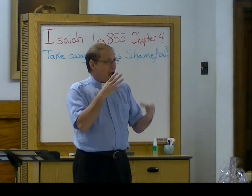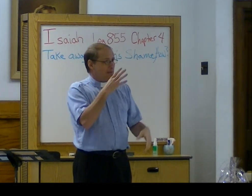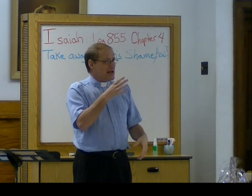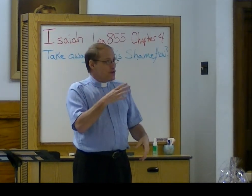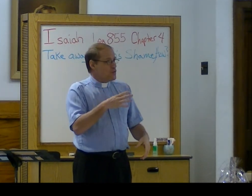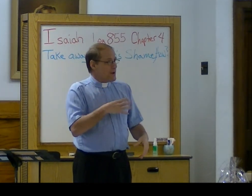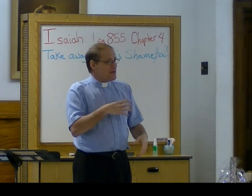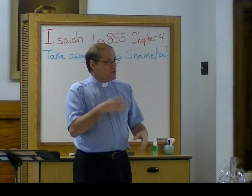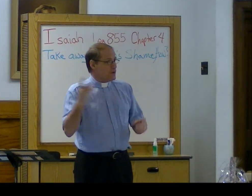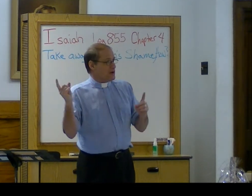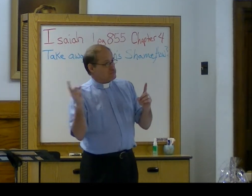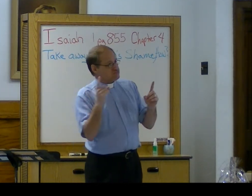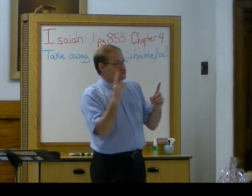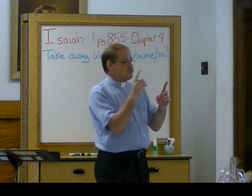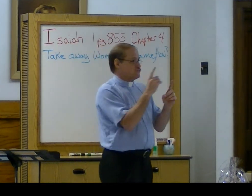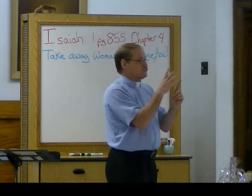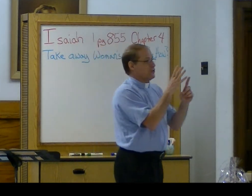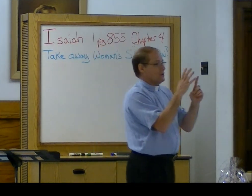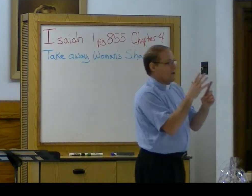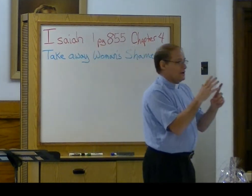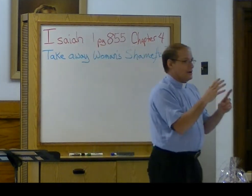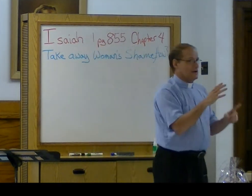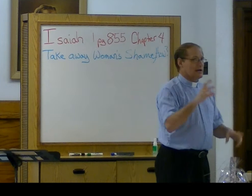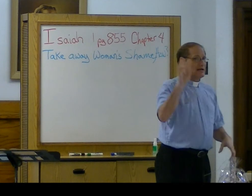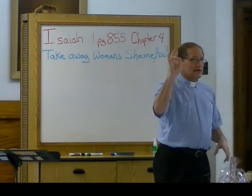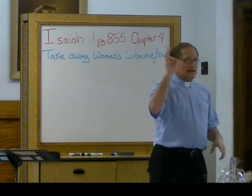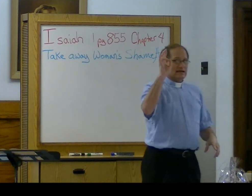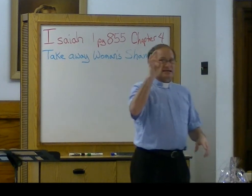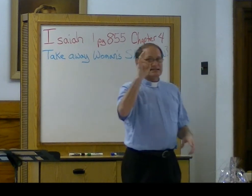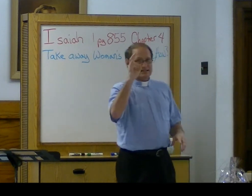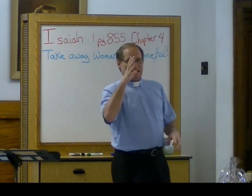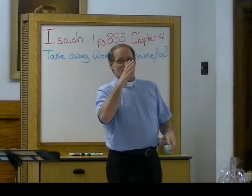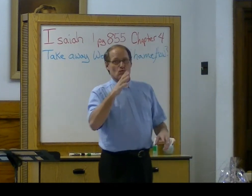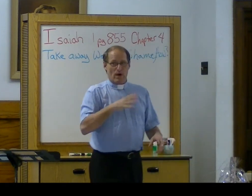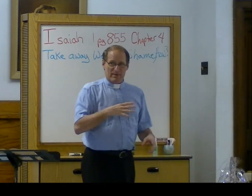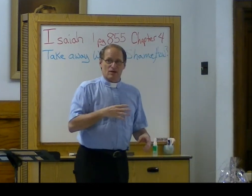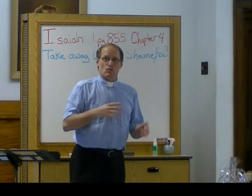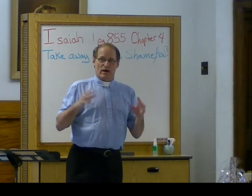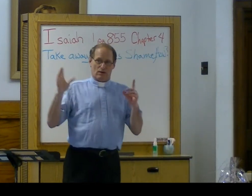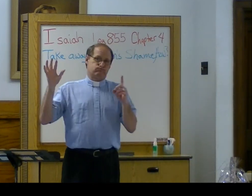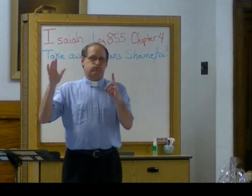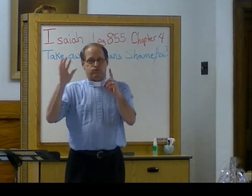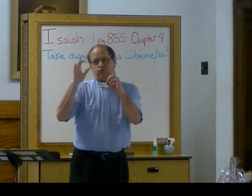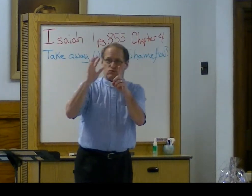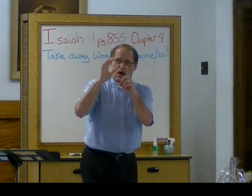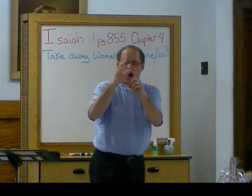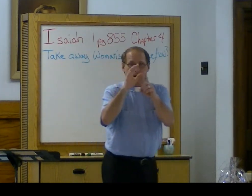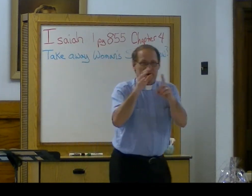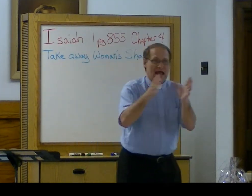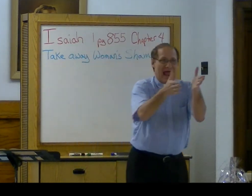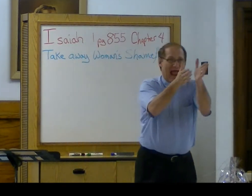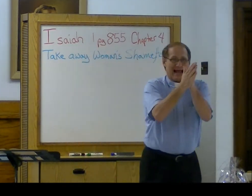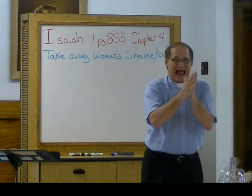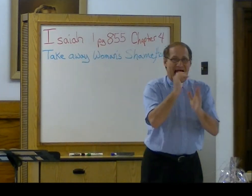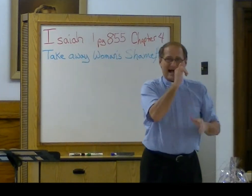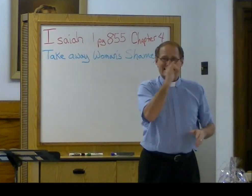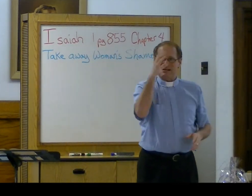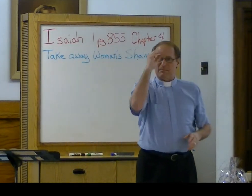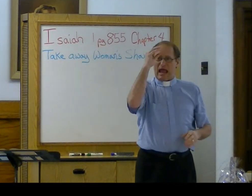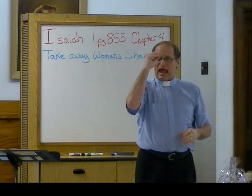How many women will... 7. 7 women will come and ask the